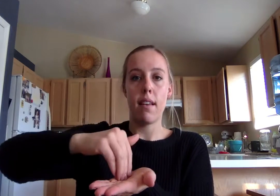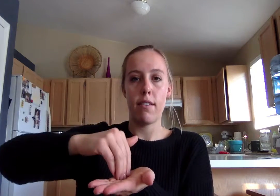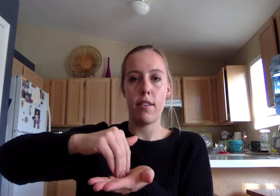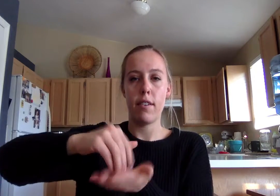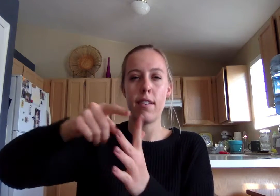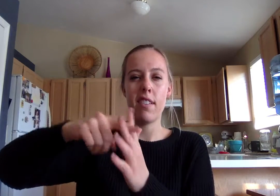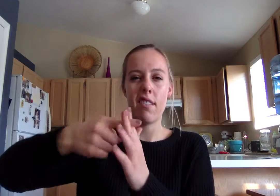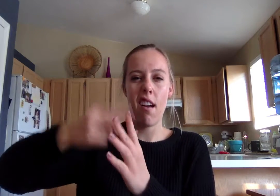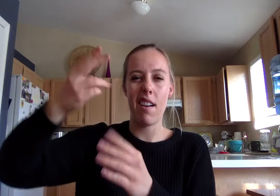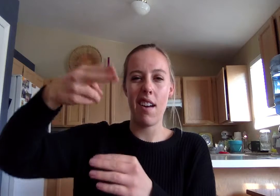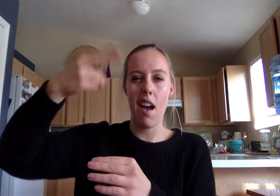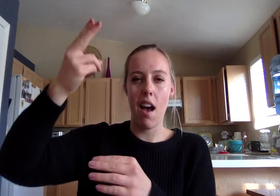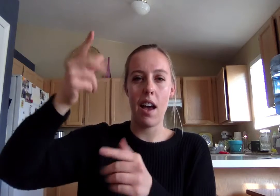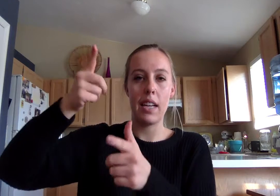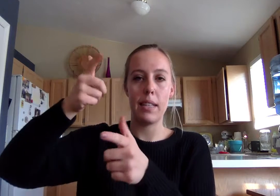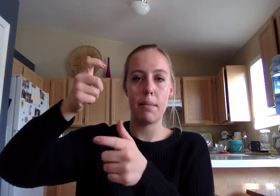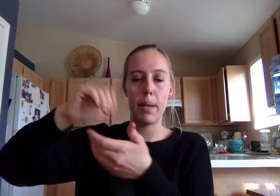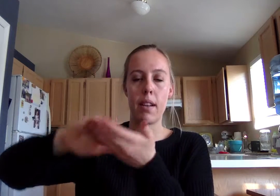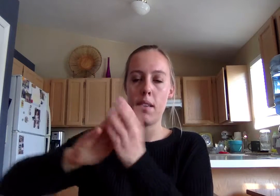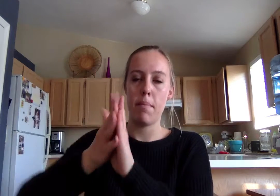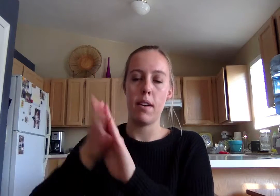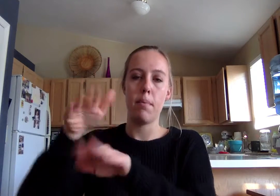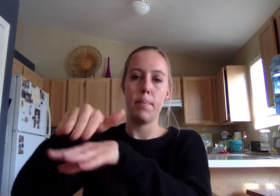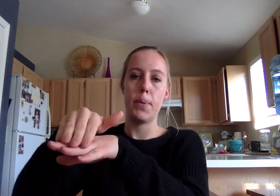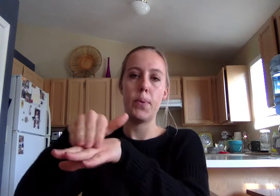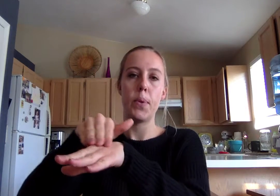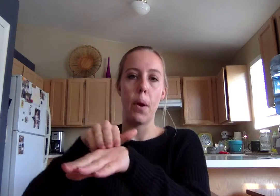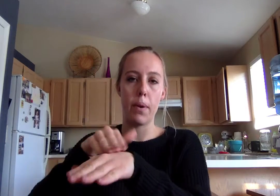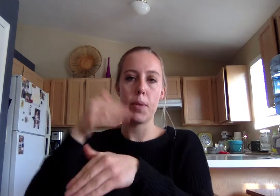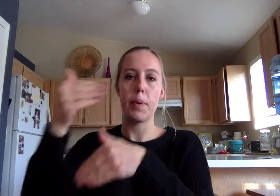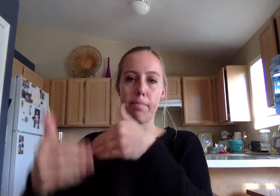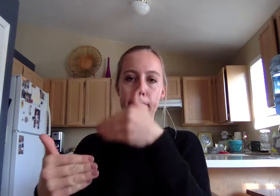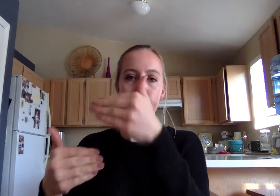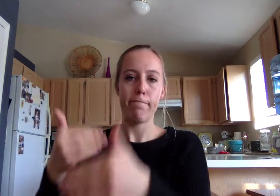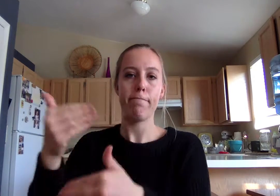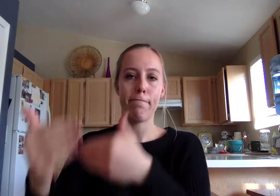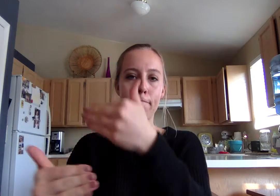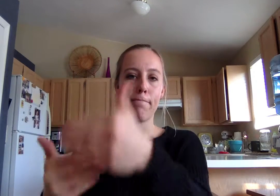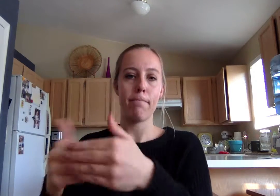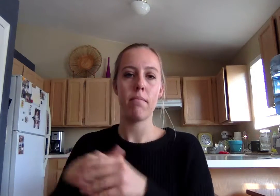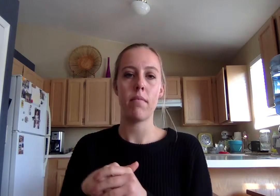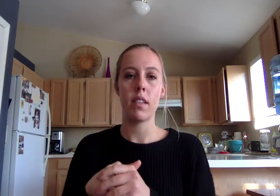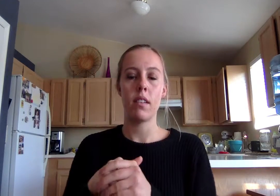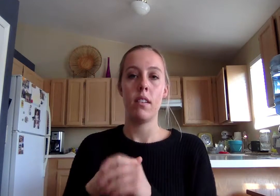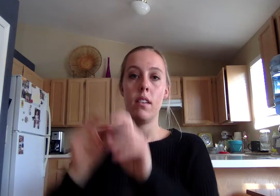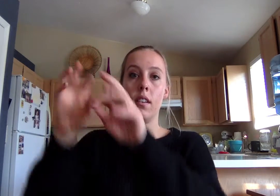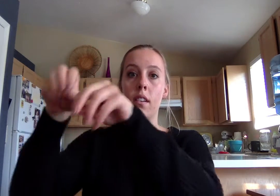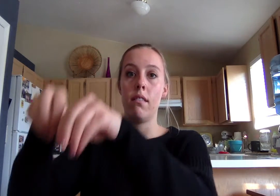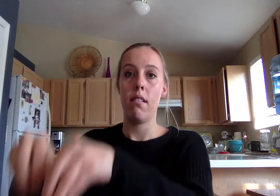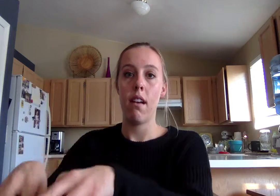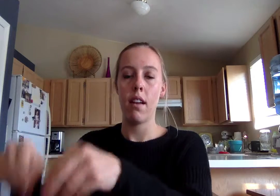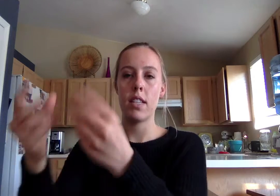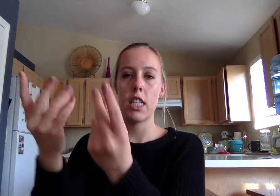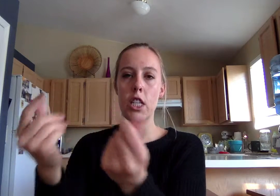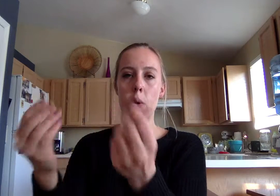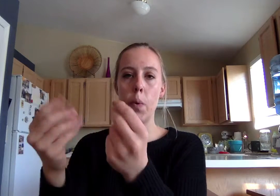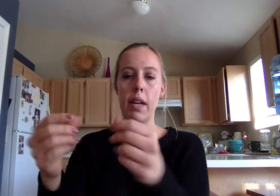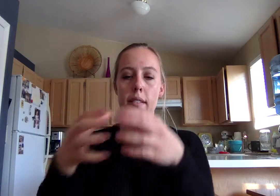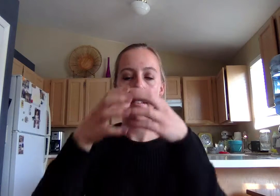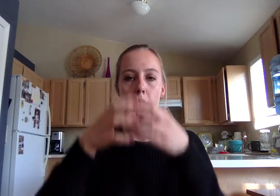get slower as we progress through the throwing. Get my hands wet, get the clay wet. First thing